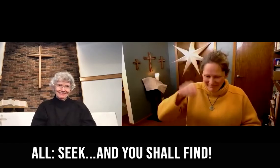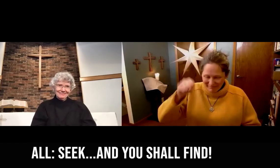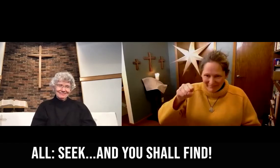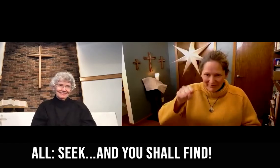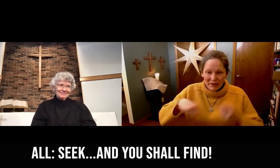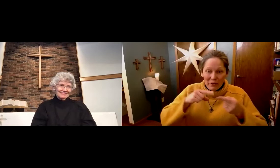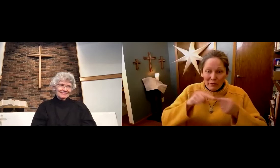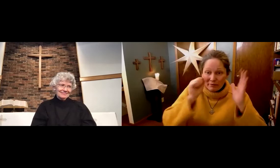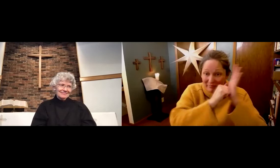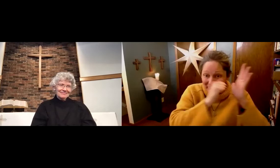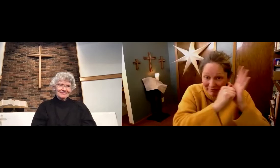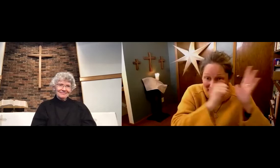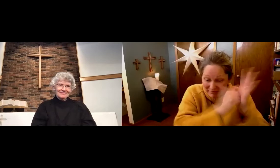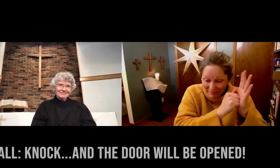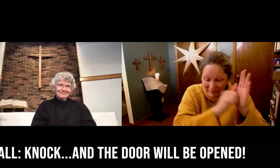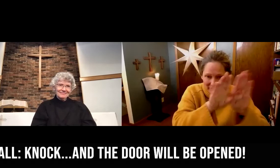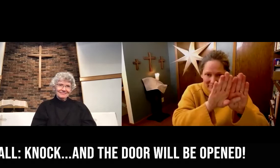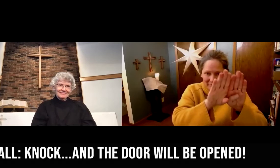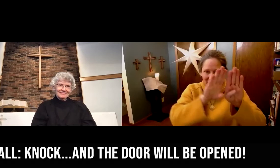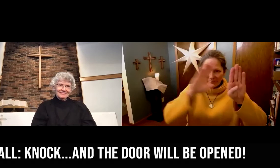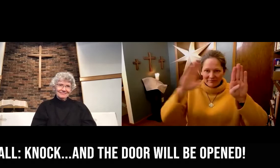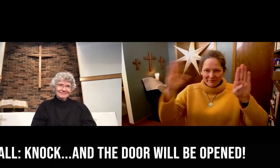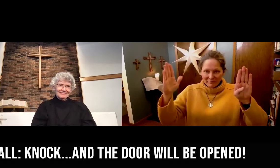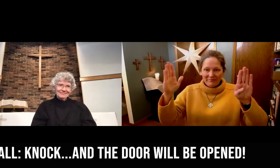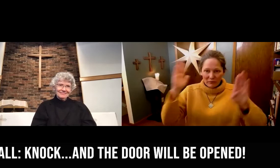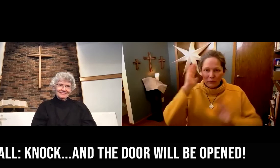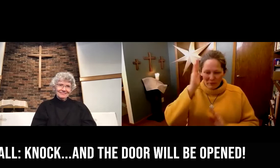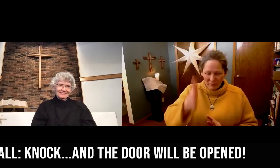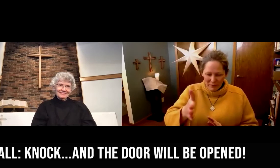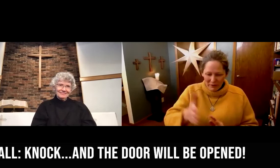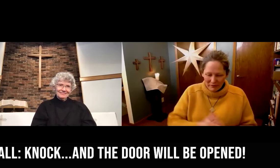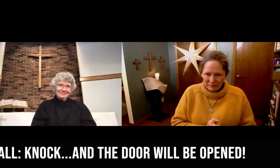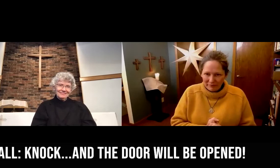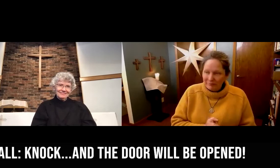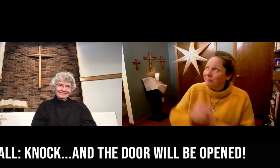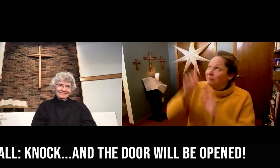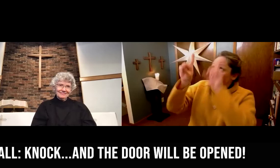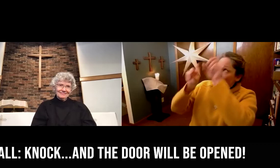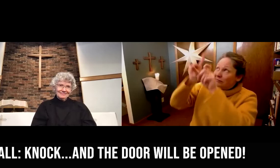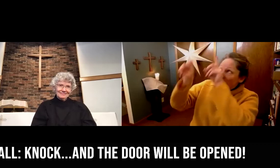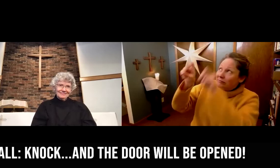shall find. Knock, and the door will be opened.